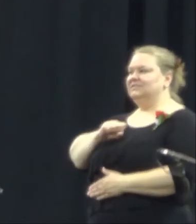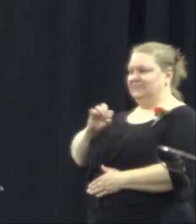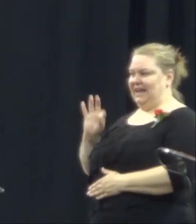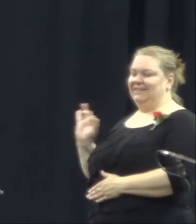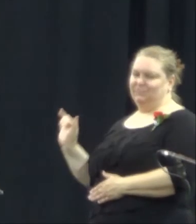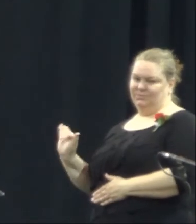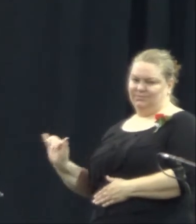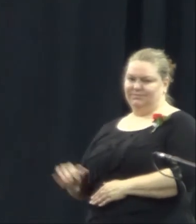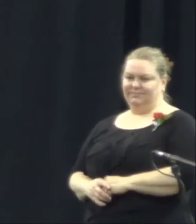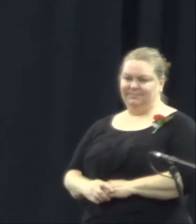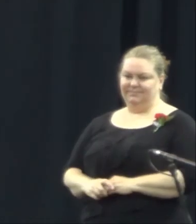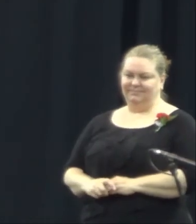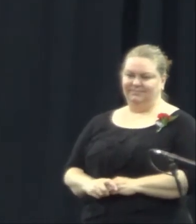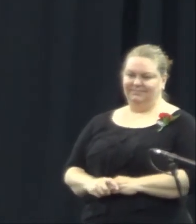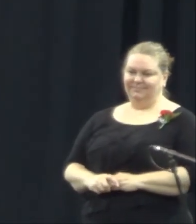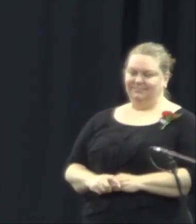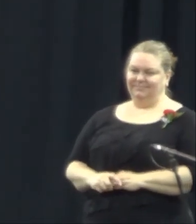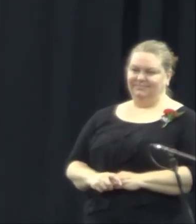staff.